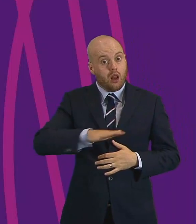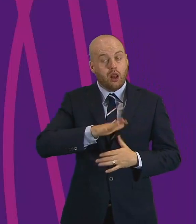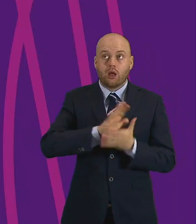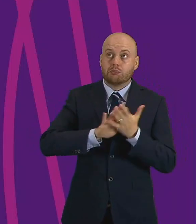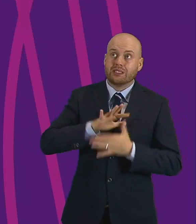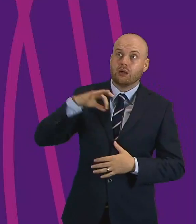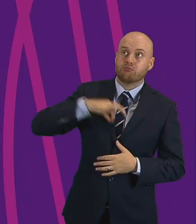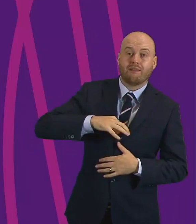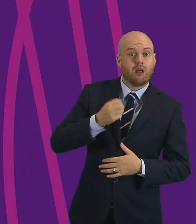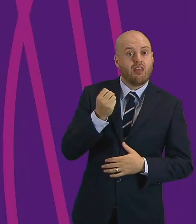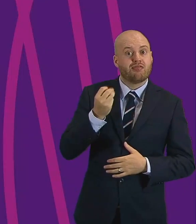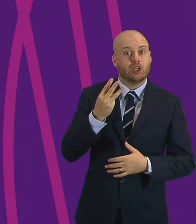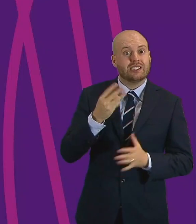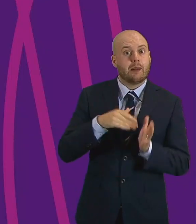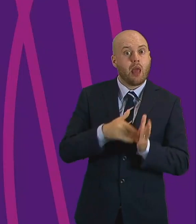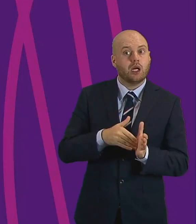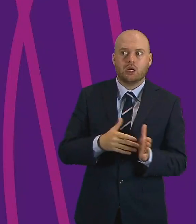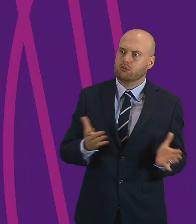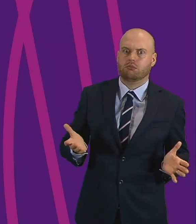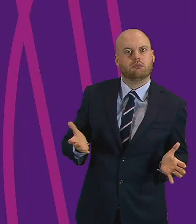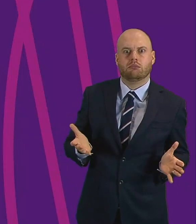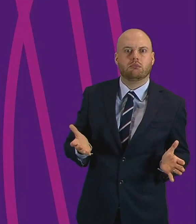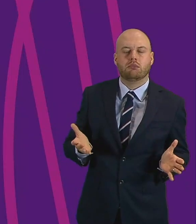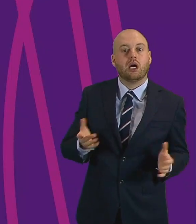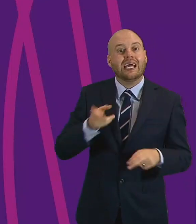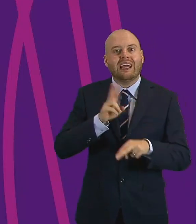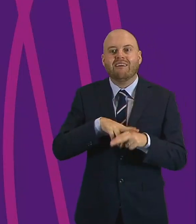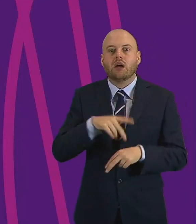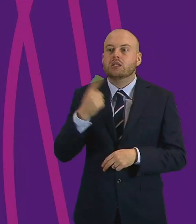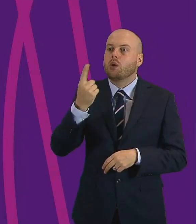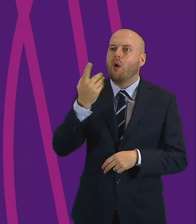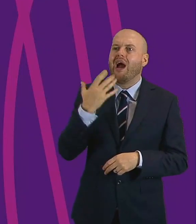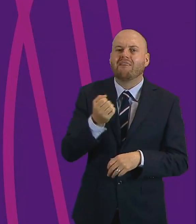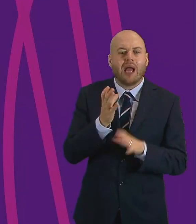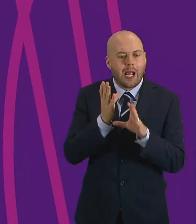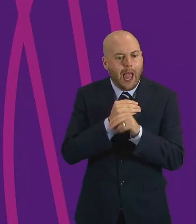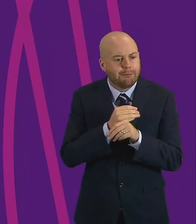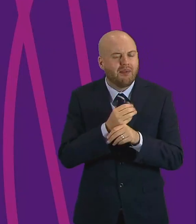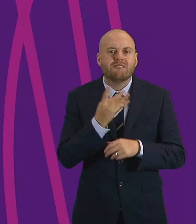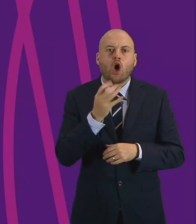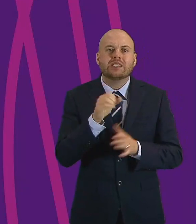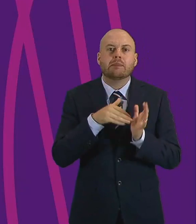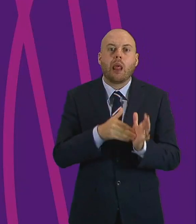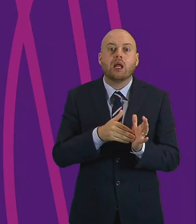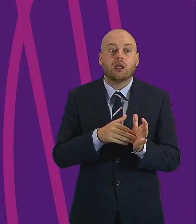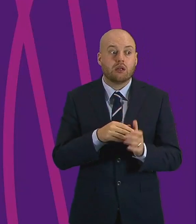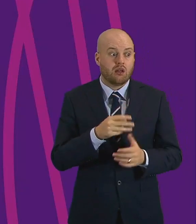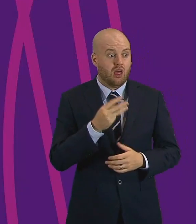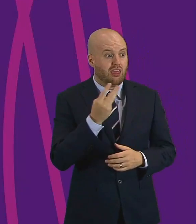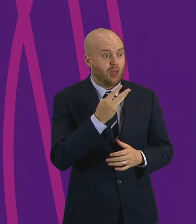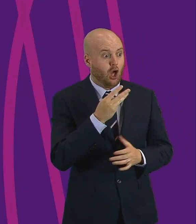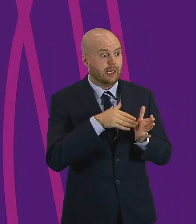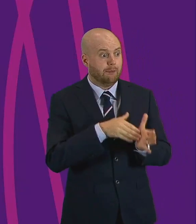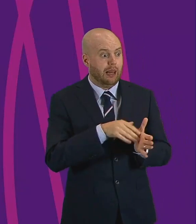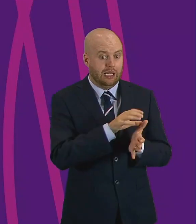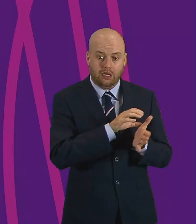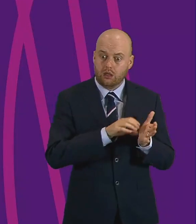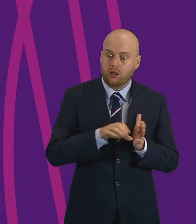gap of £40 to £50 million, £13 million would be useful. Now, if I could